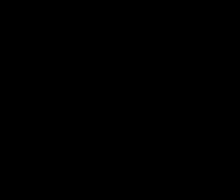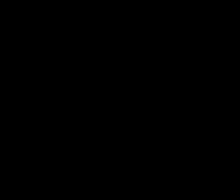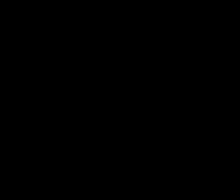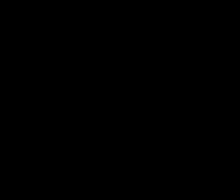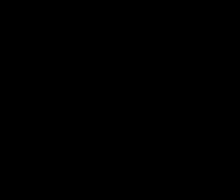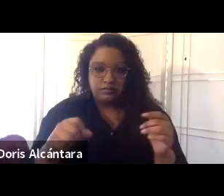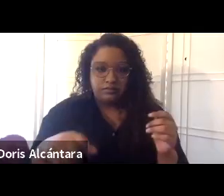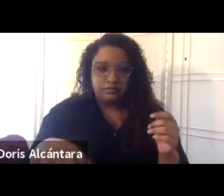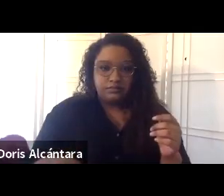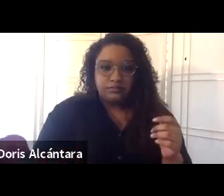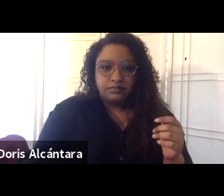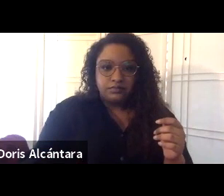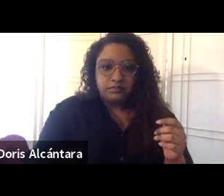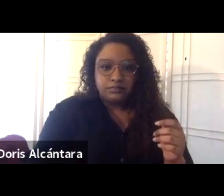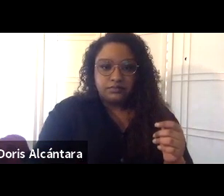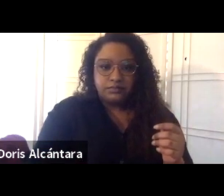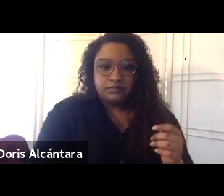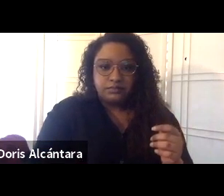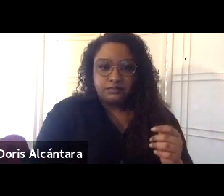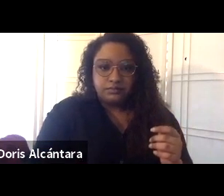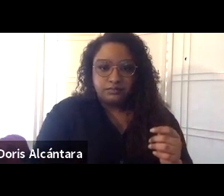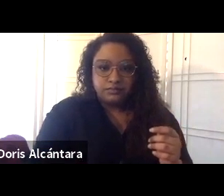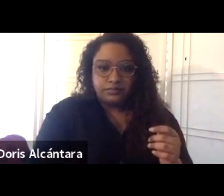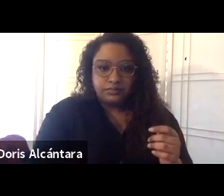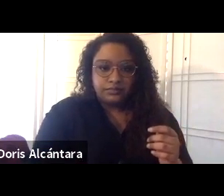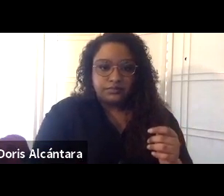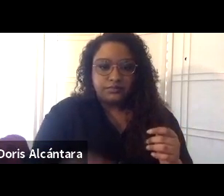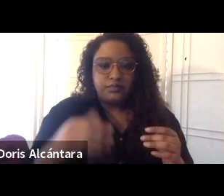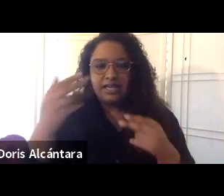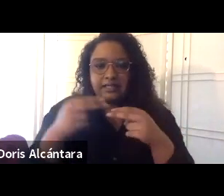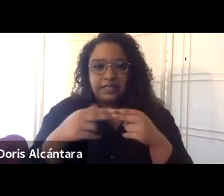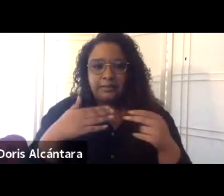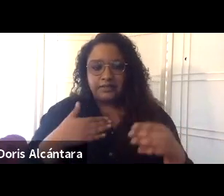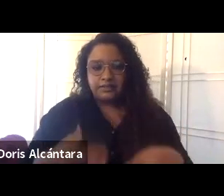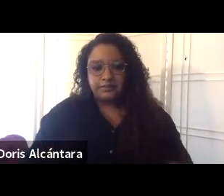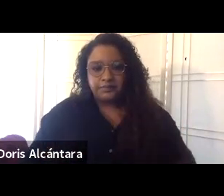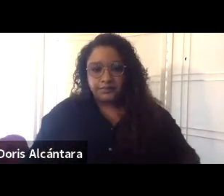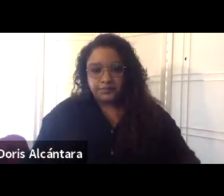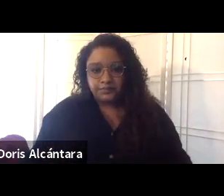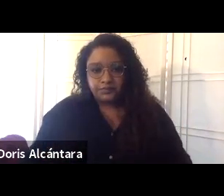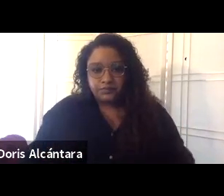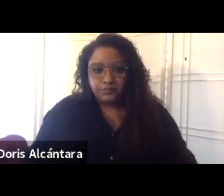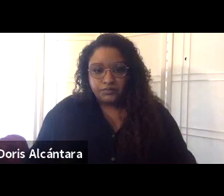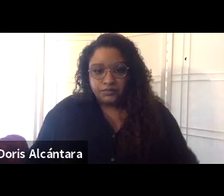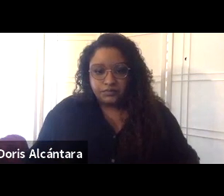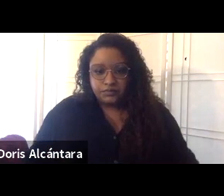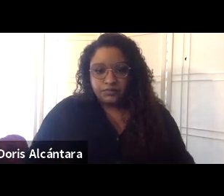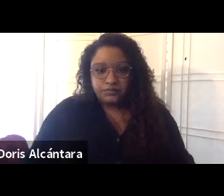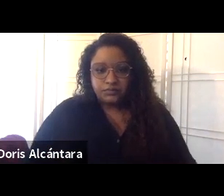$50 in their currency. So very interesting ratio there. Next slide.